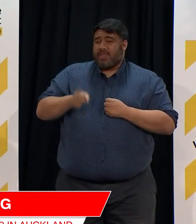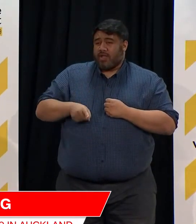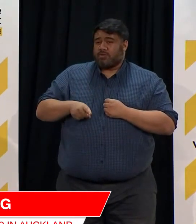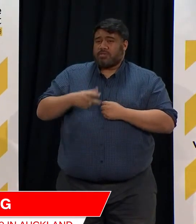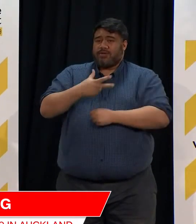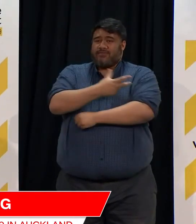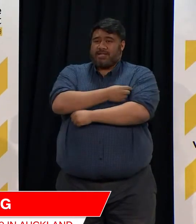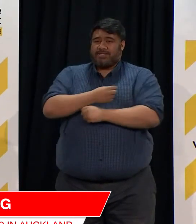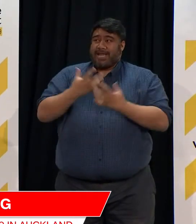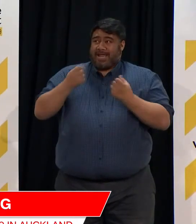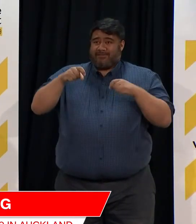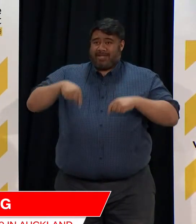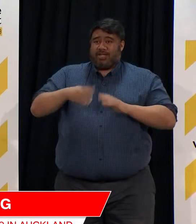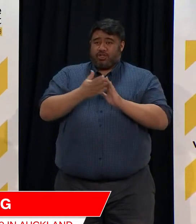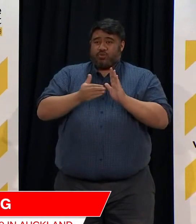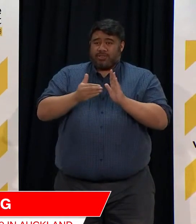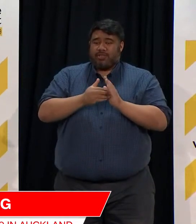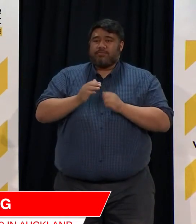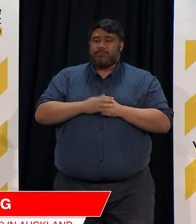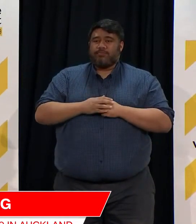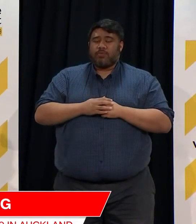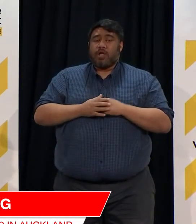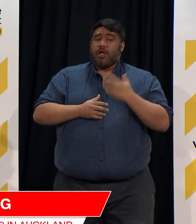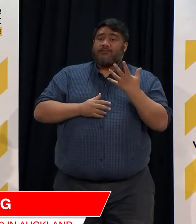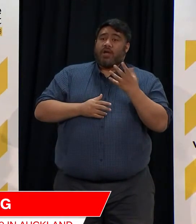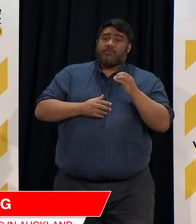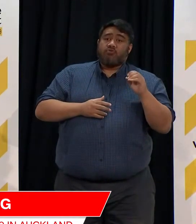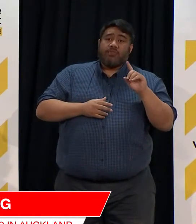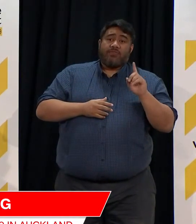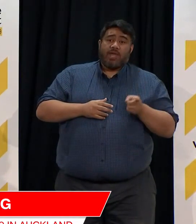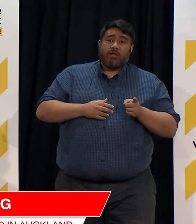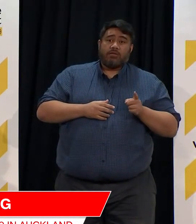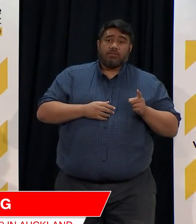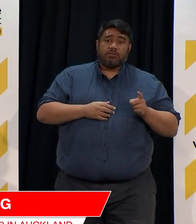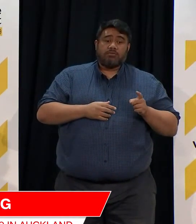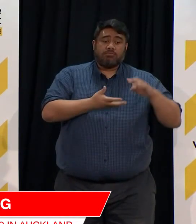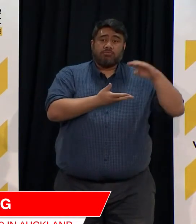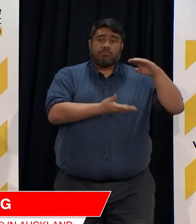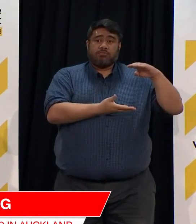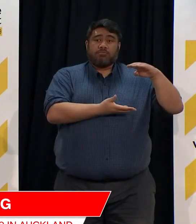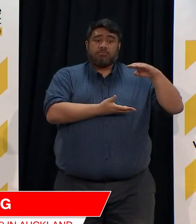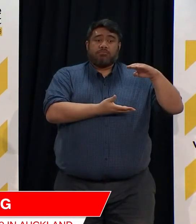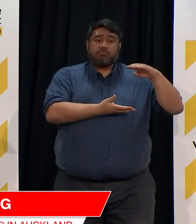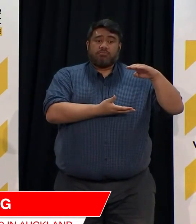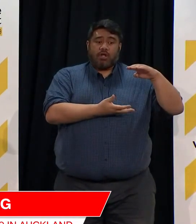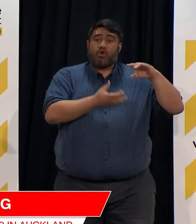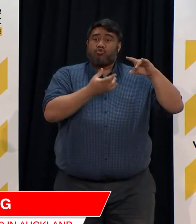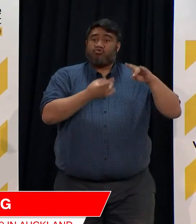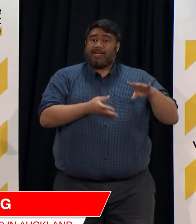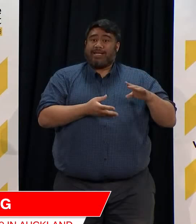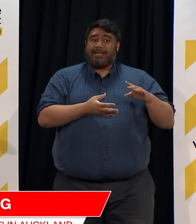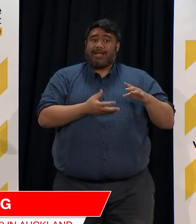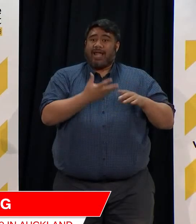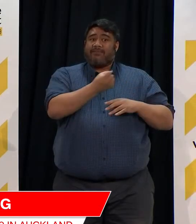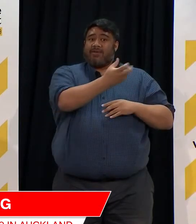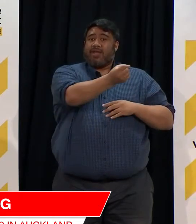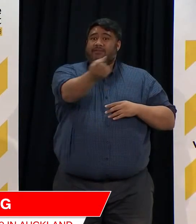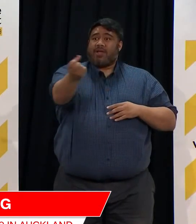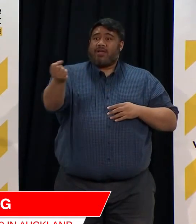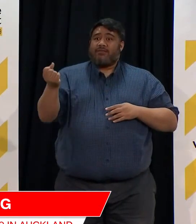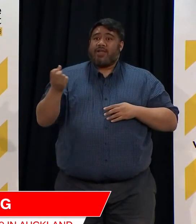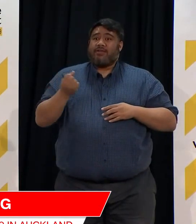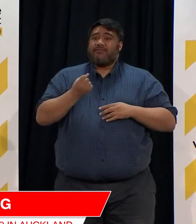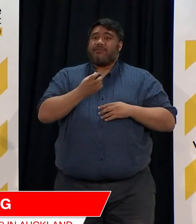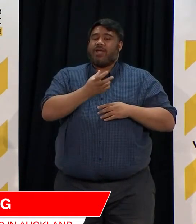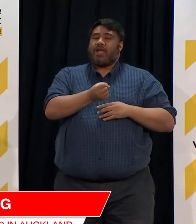country. Around 500,000 of those are sitting at vaccination sites, and the balance of those are sitting in